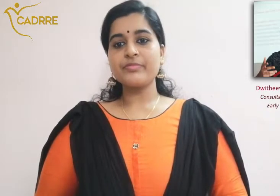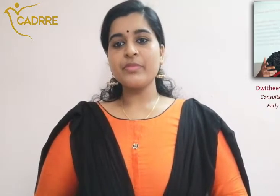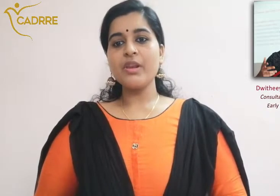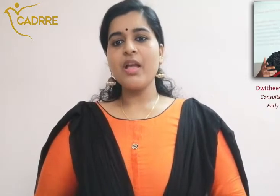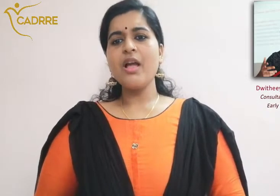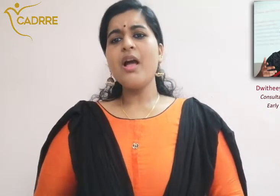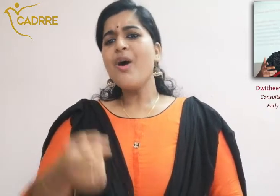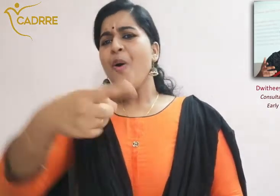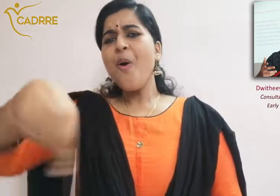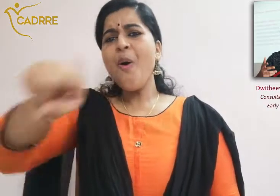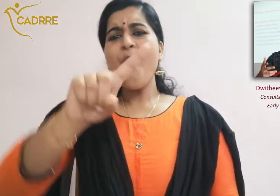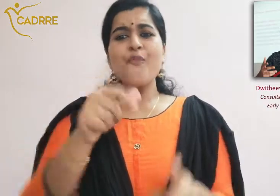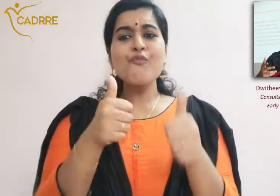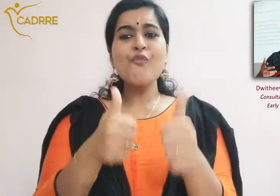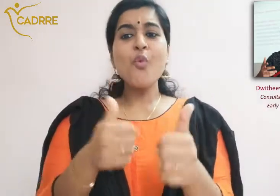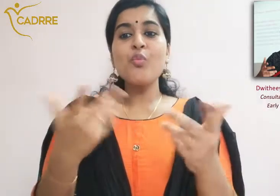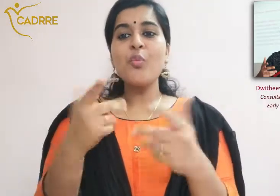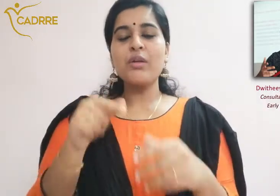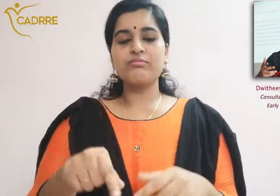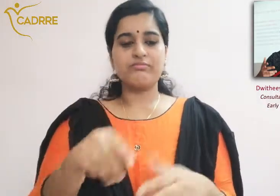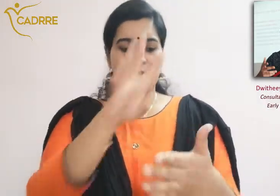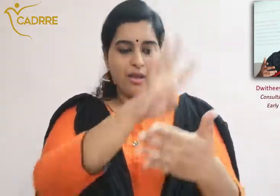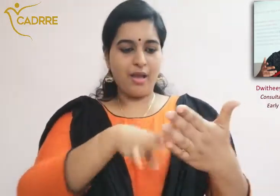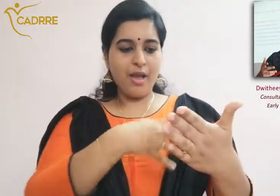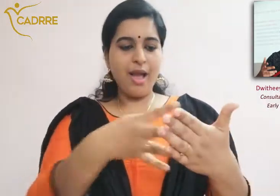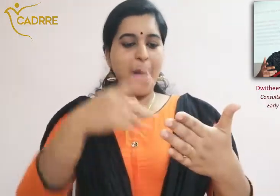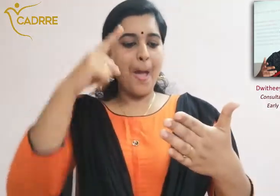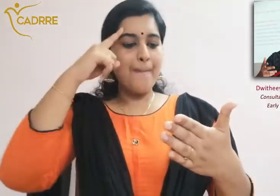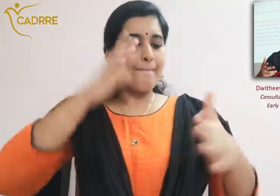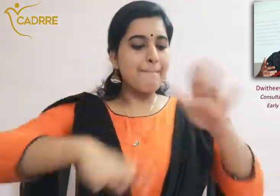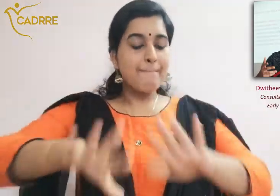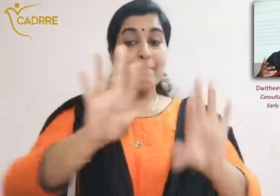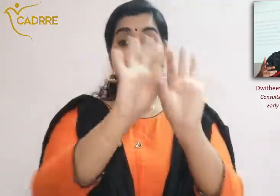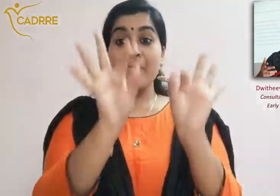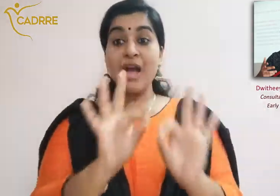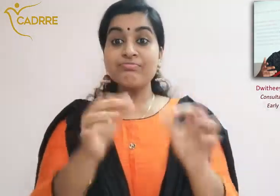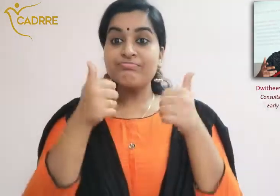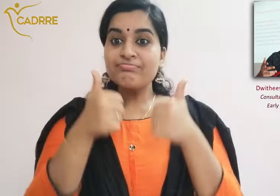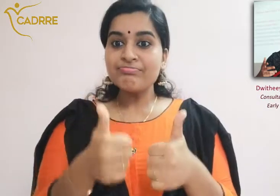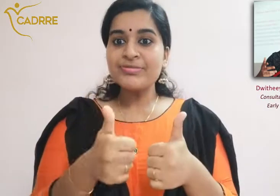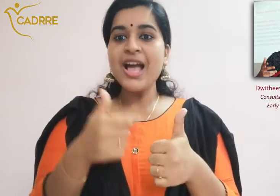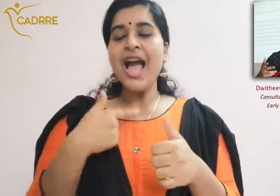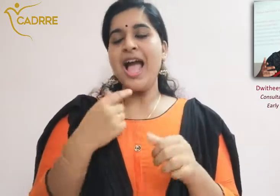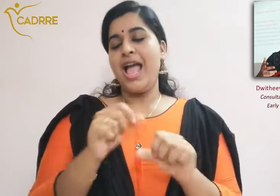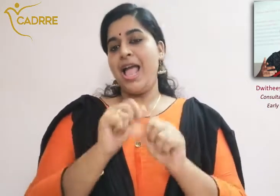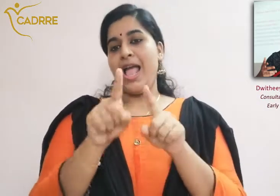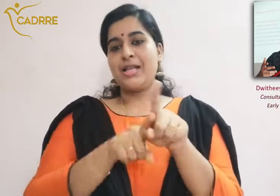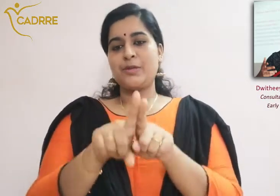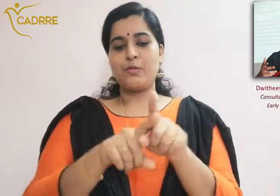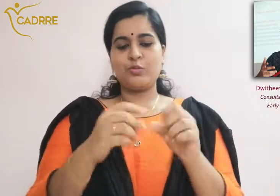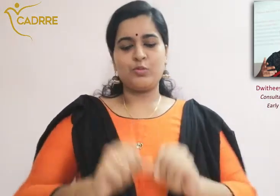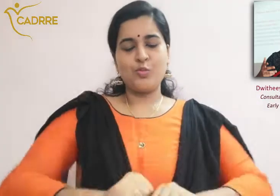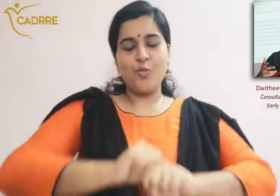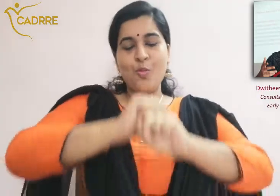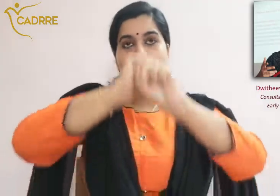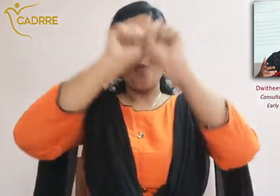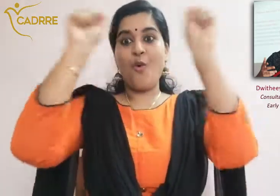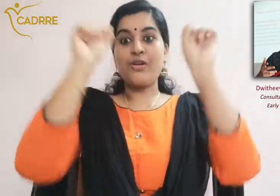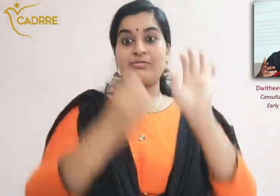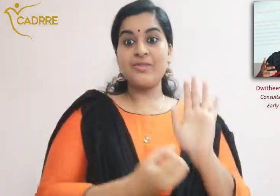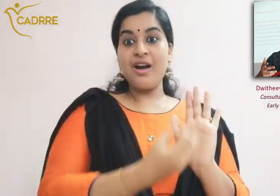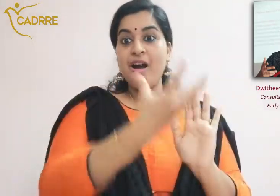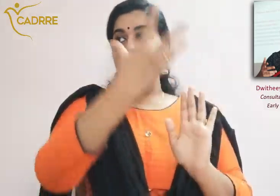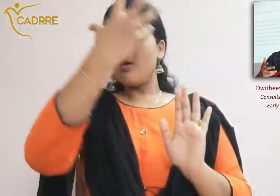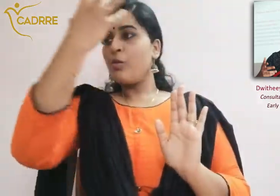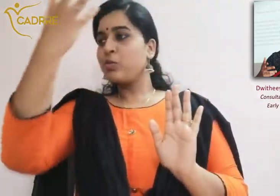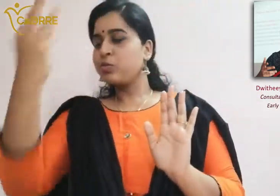It is strictly advised to get a schedule in your life, starting from the time we get up in the morning till